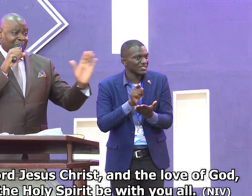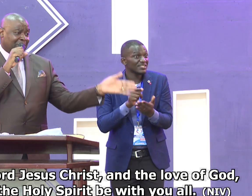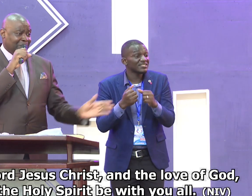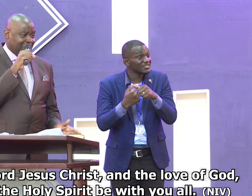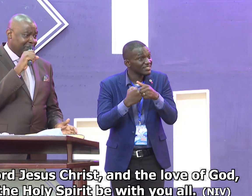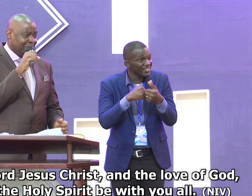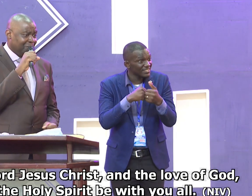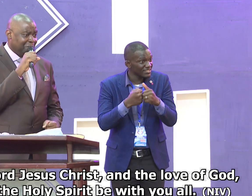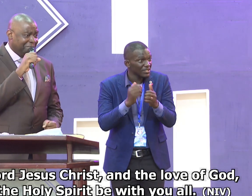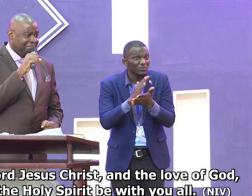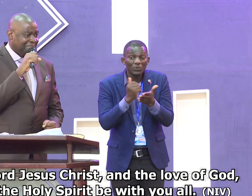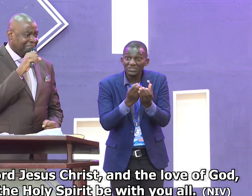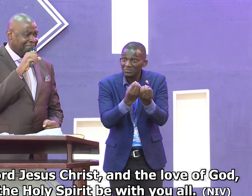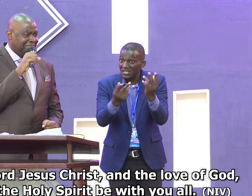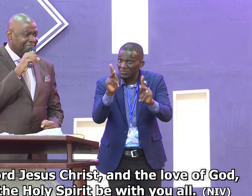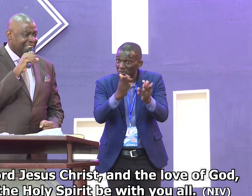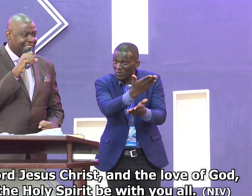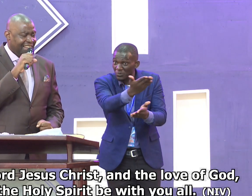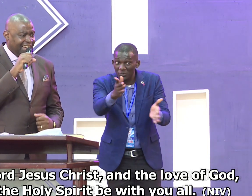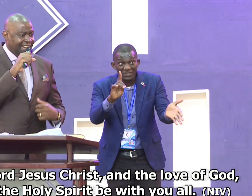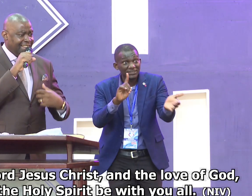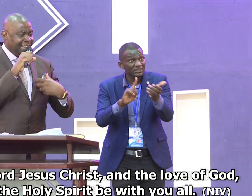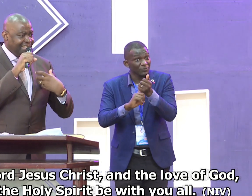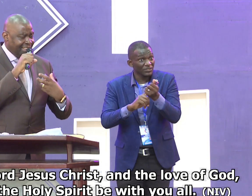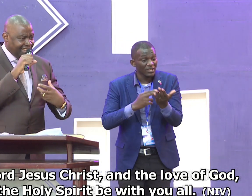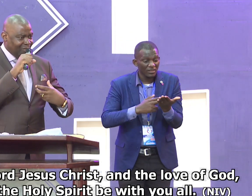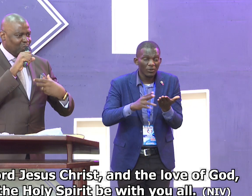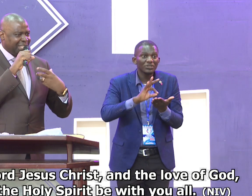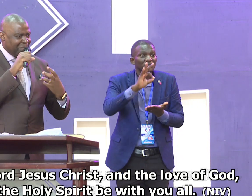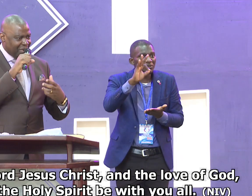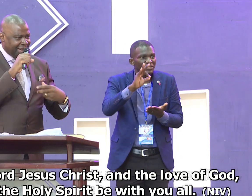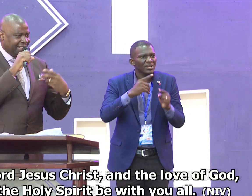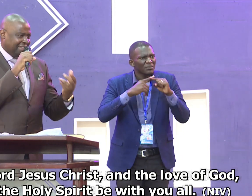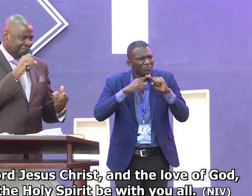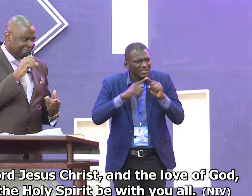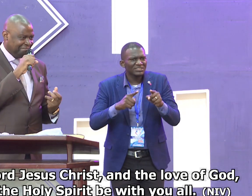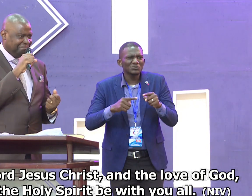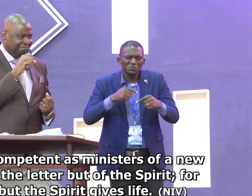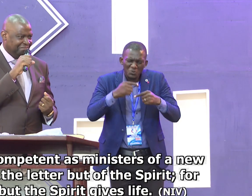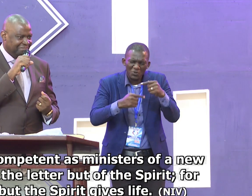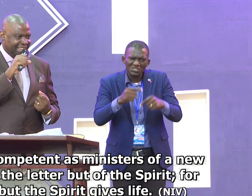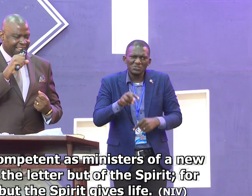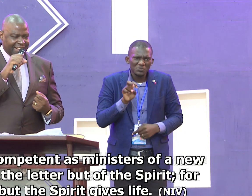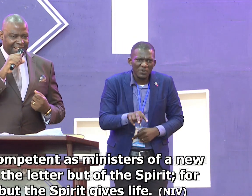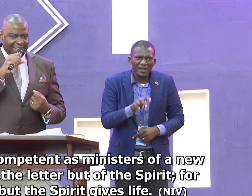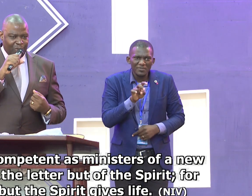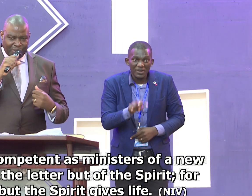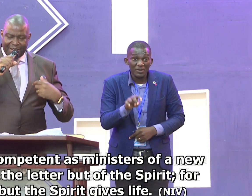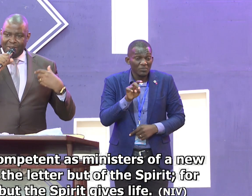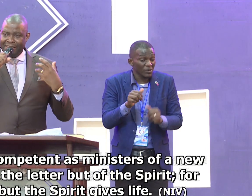Spirit. Because most of us, we are given the Holy Spirit. But walking with